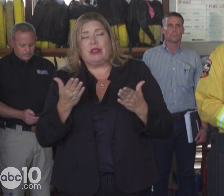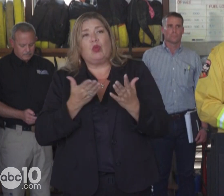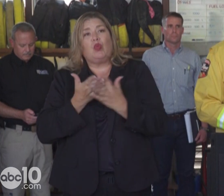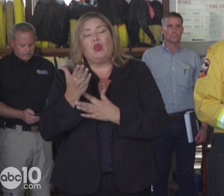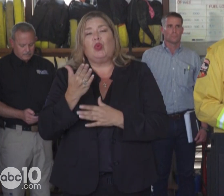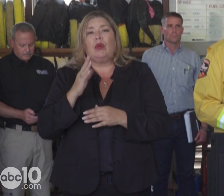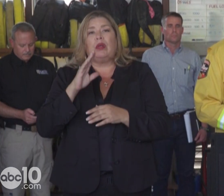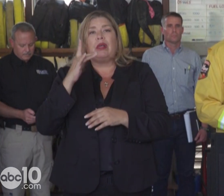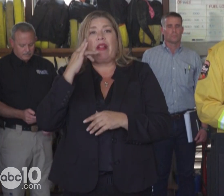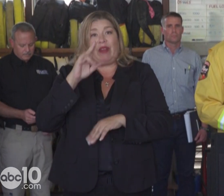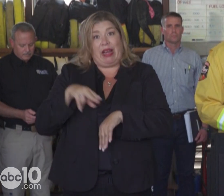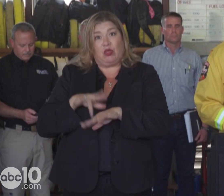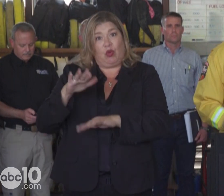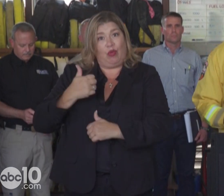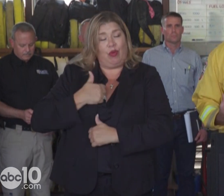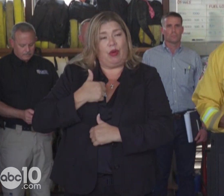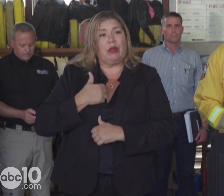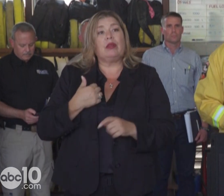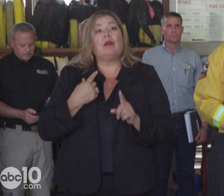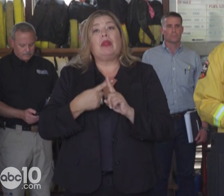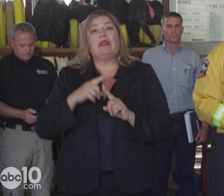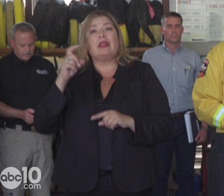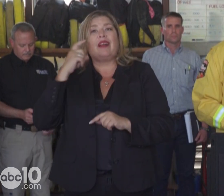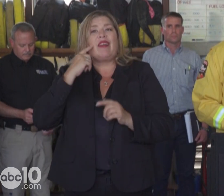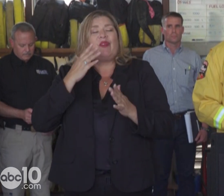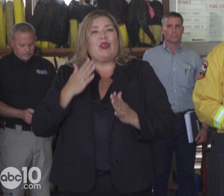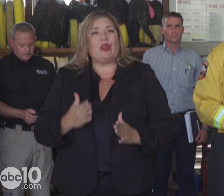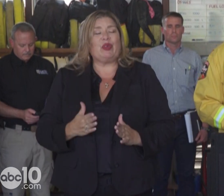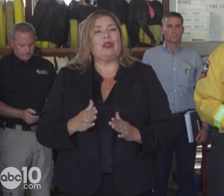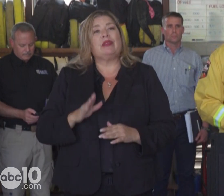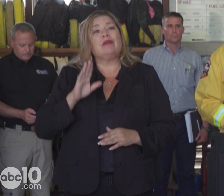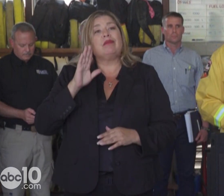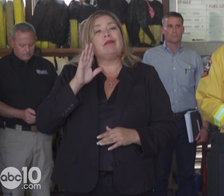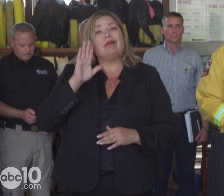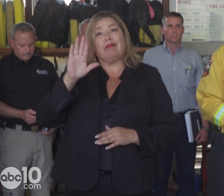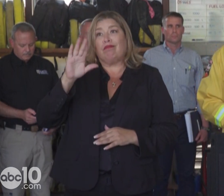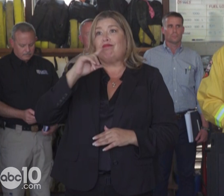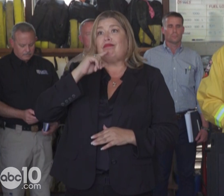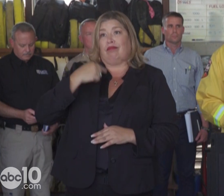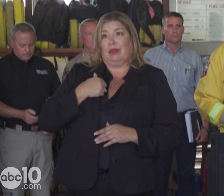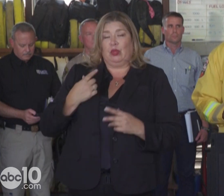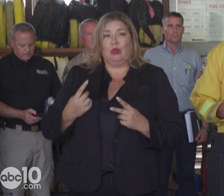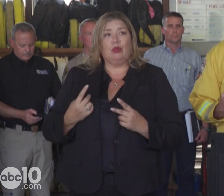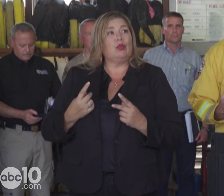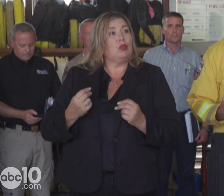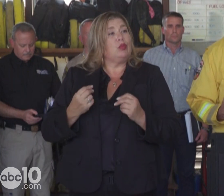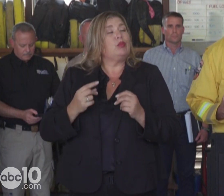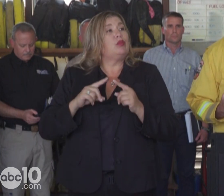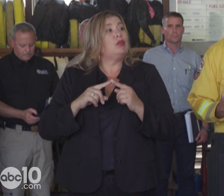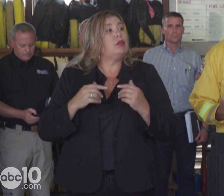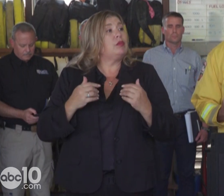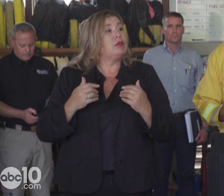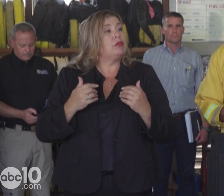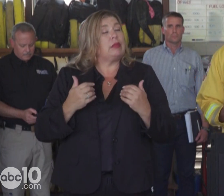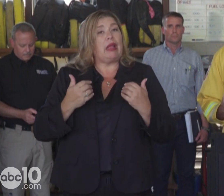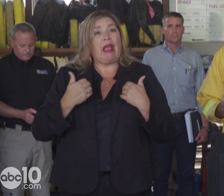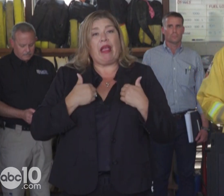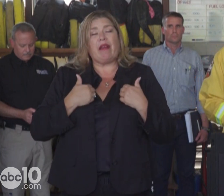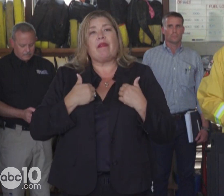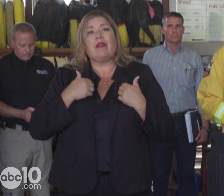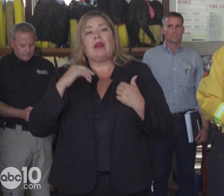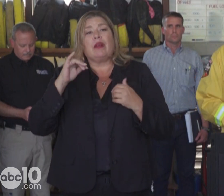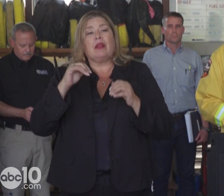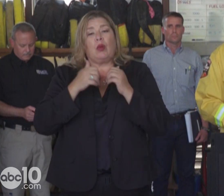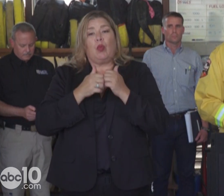National Guard and the governor's direction to have remote